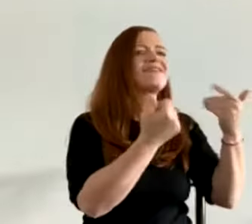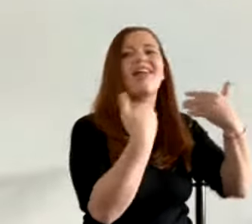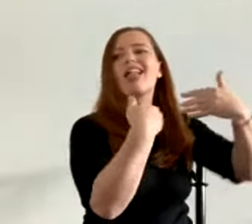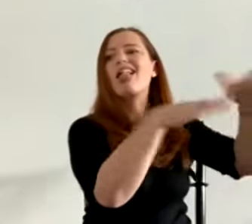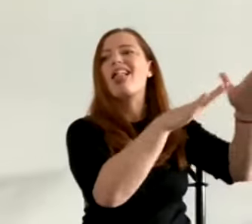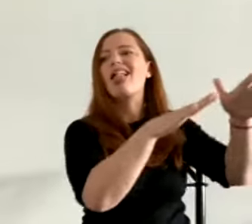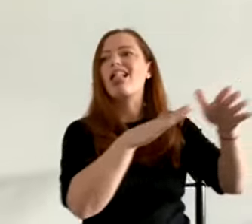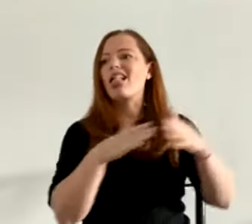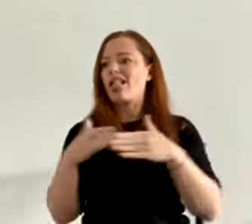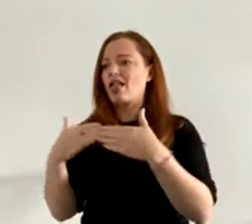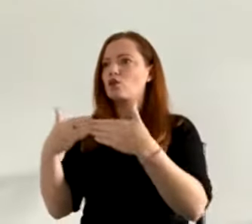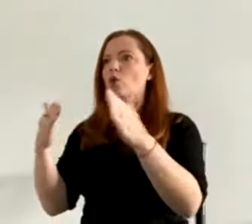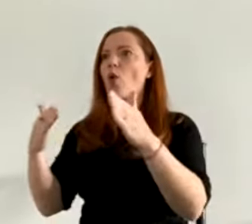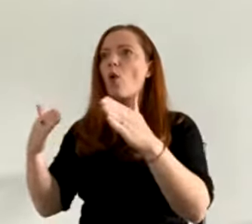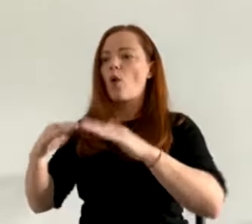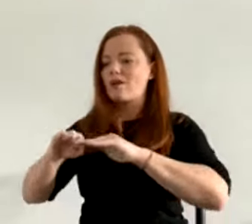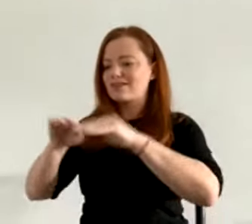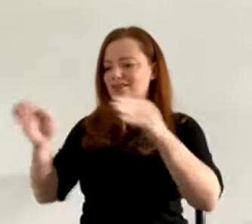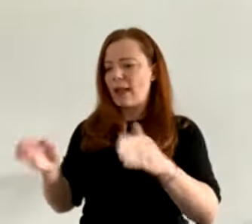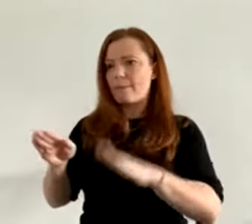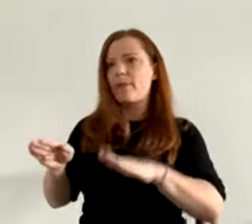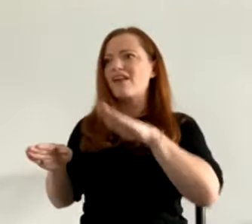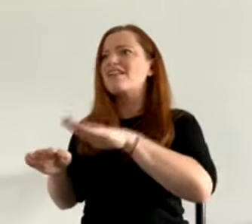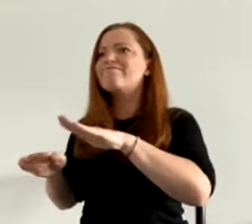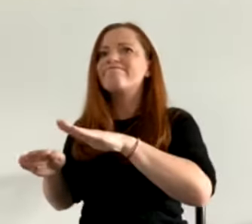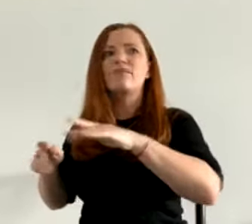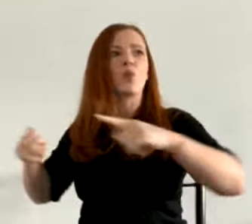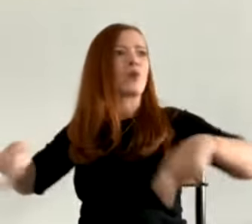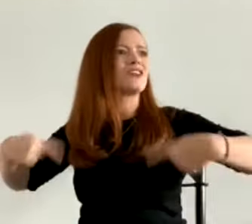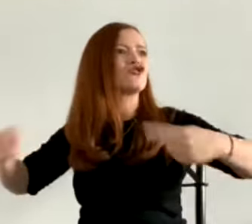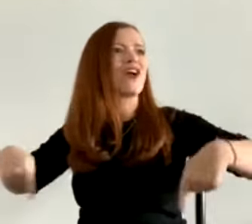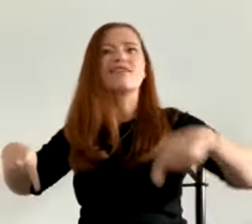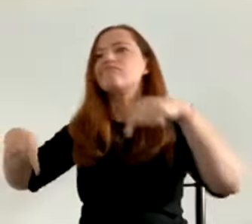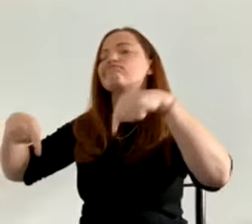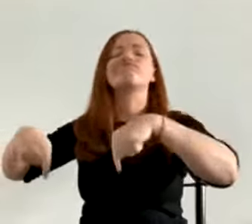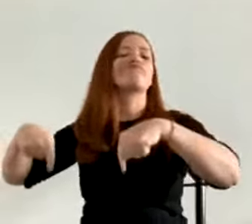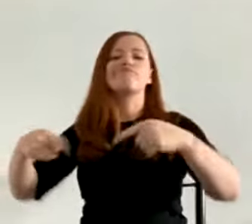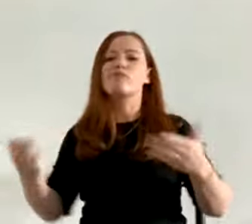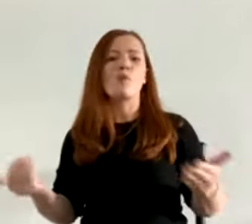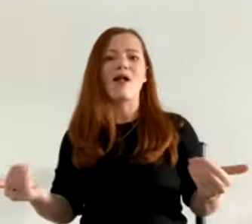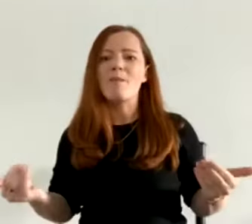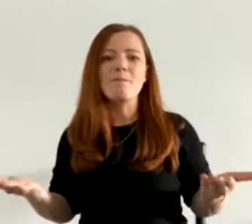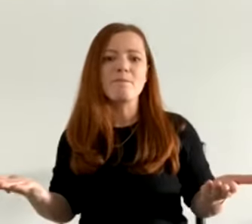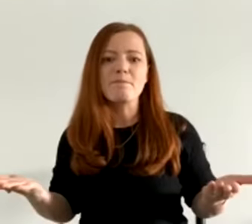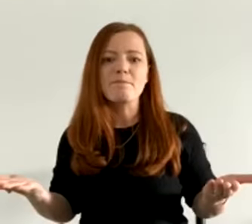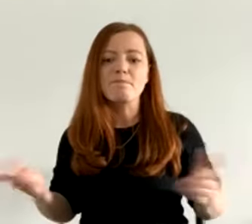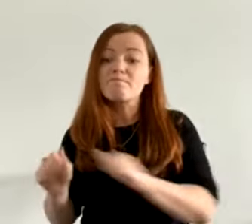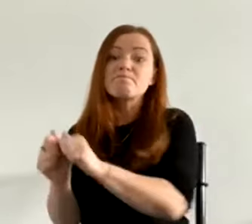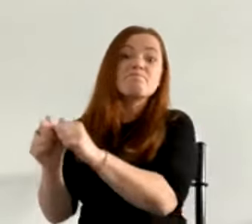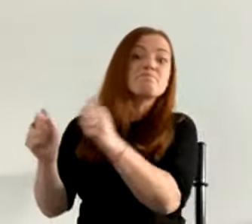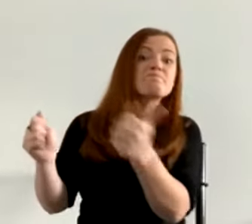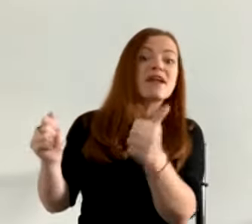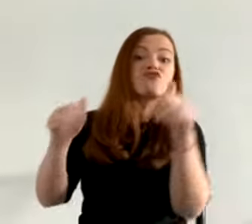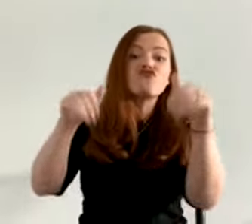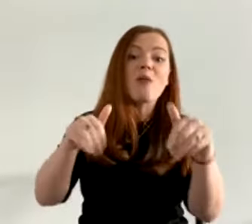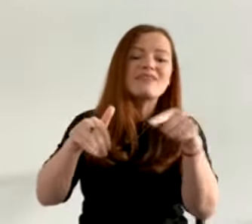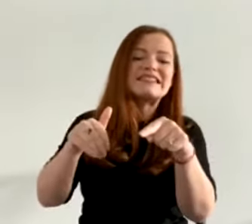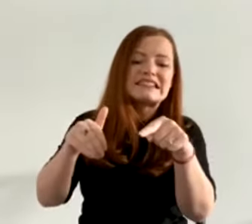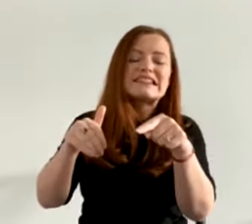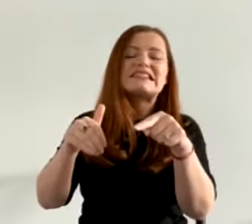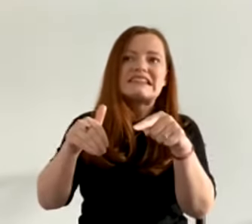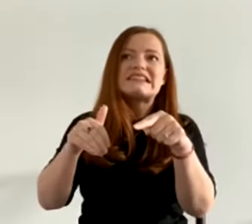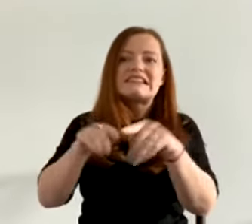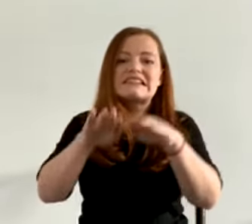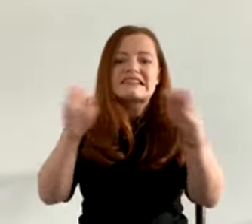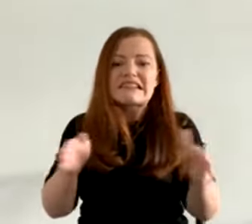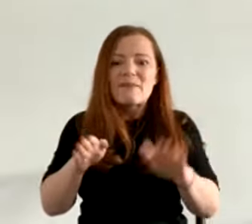step, no wheelchairs, not here, not welcome. At the next shop, another step, a